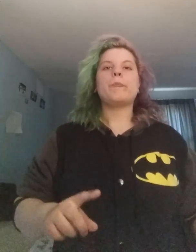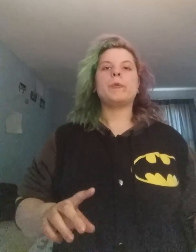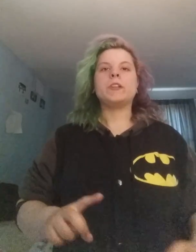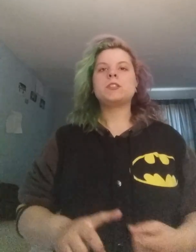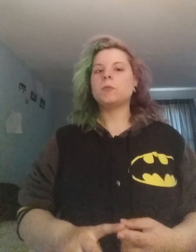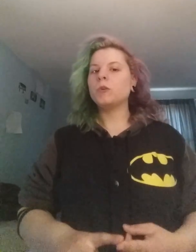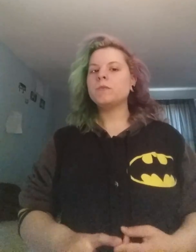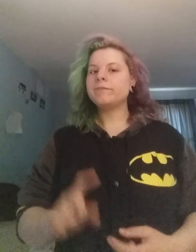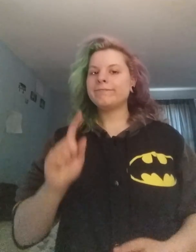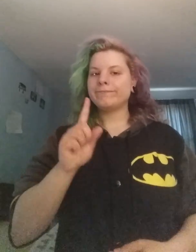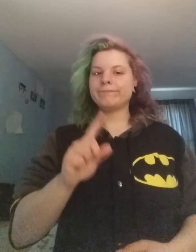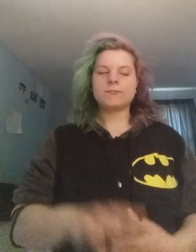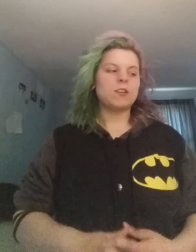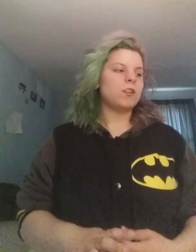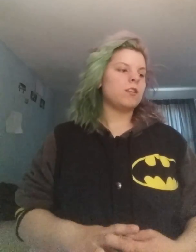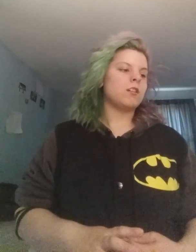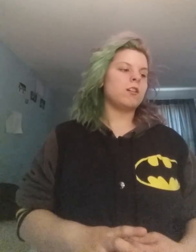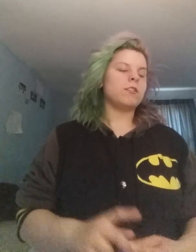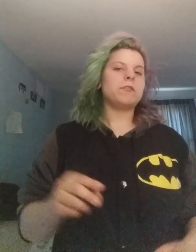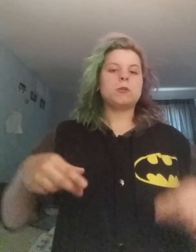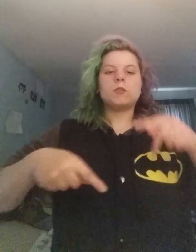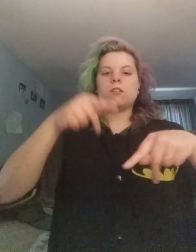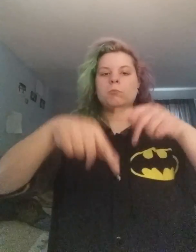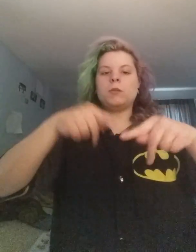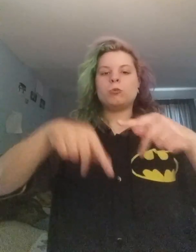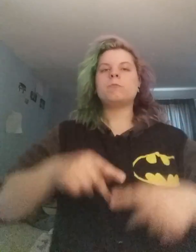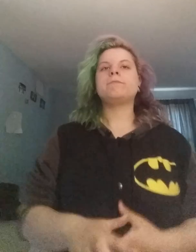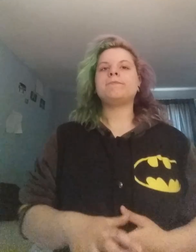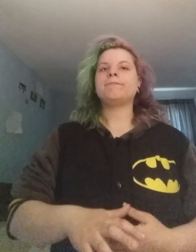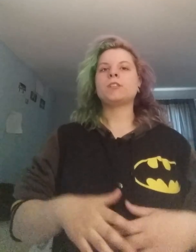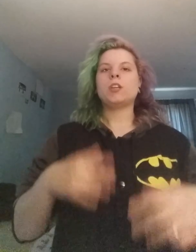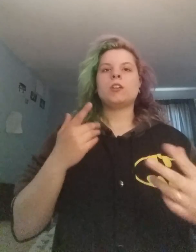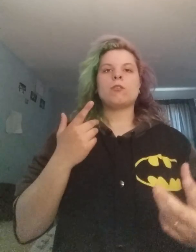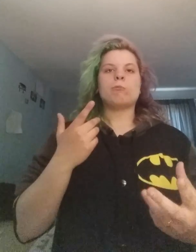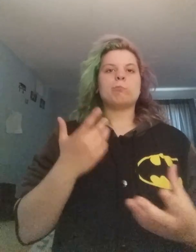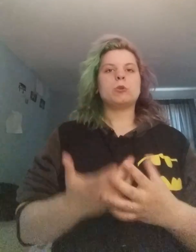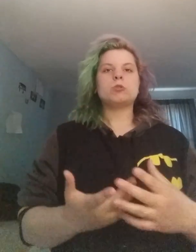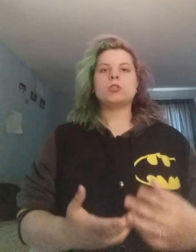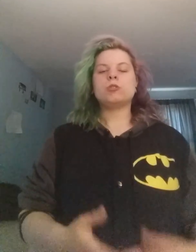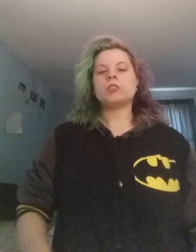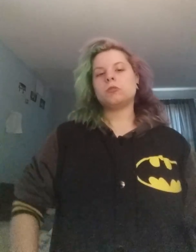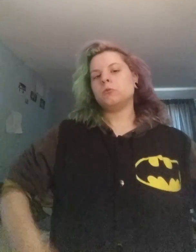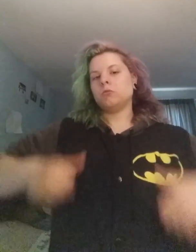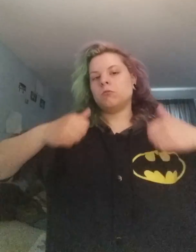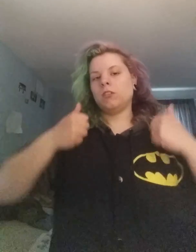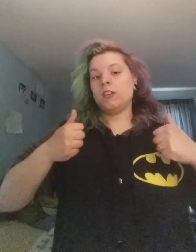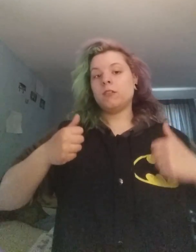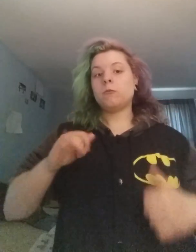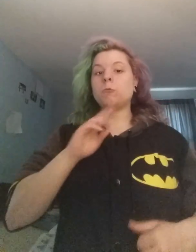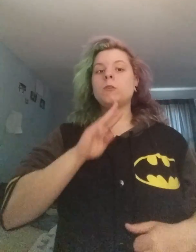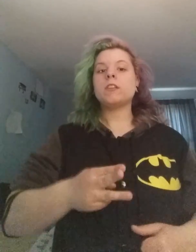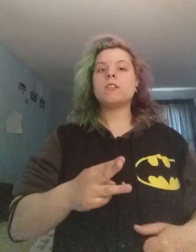living someone uh living with people those are usually who you live with